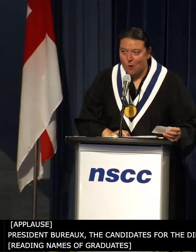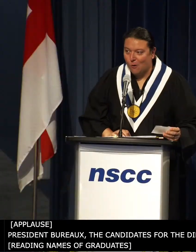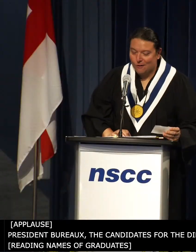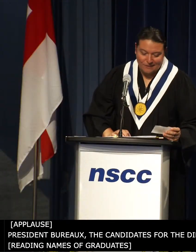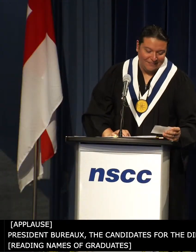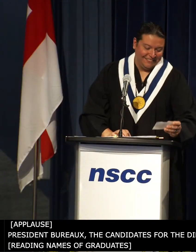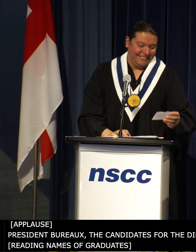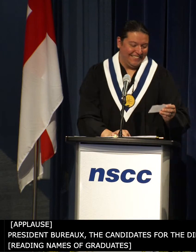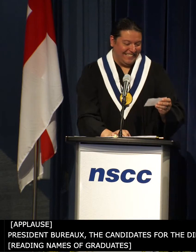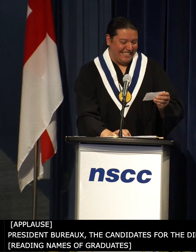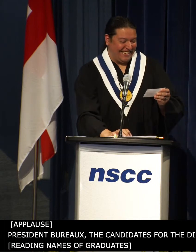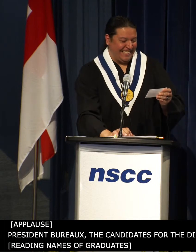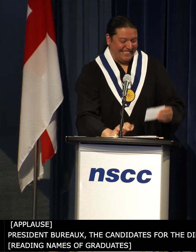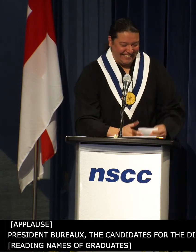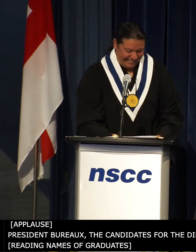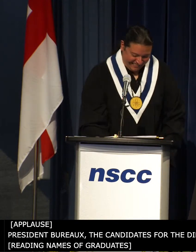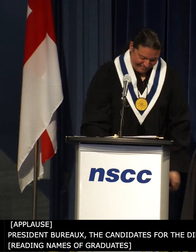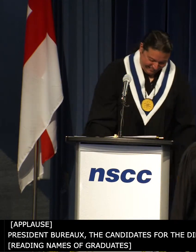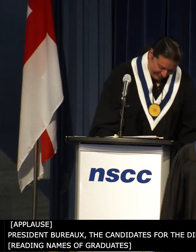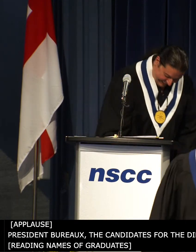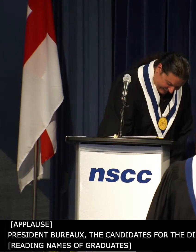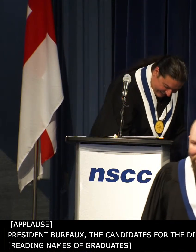Daniel Poole.